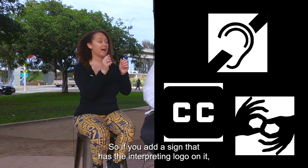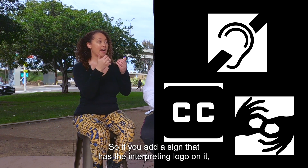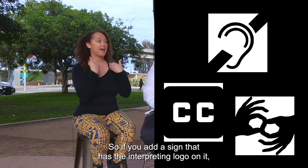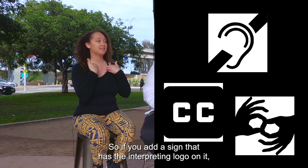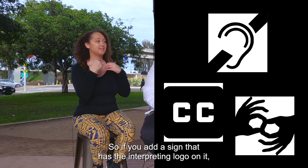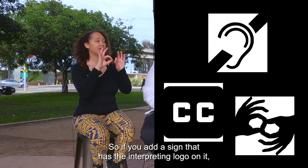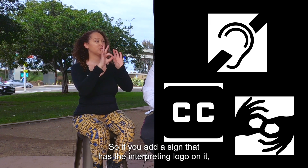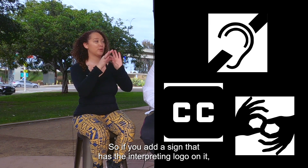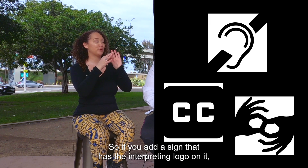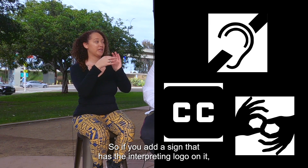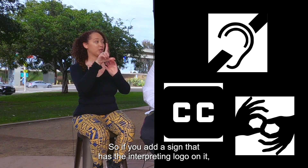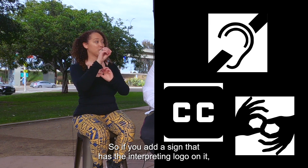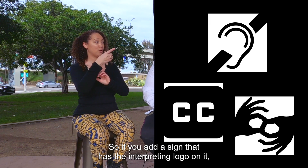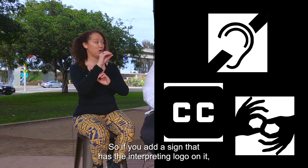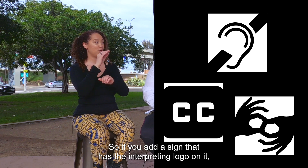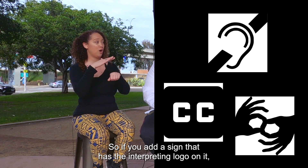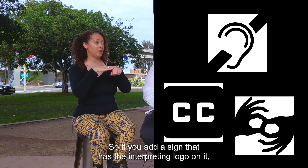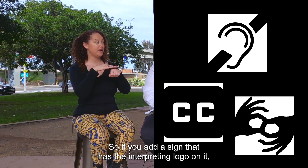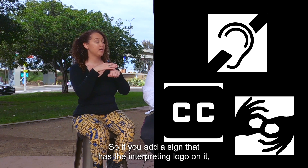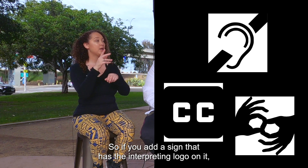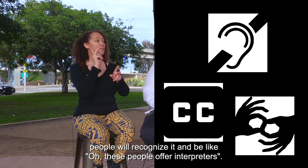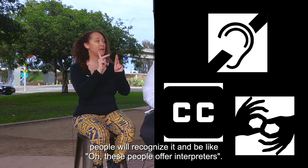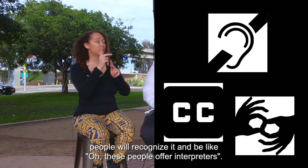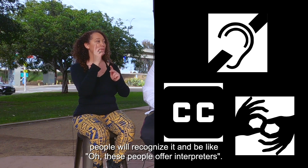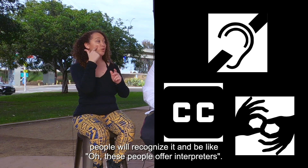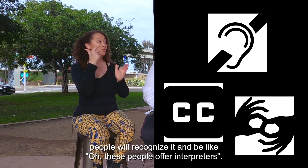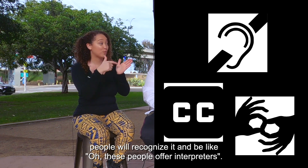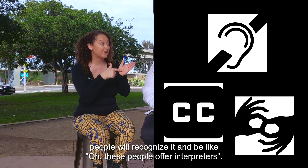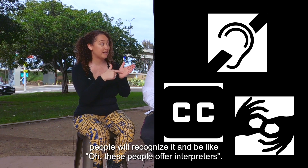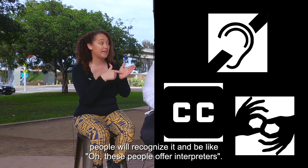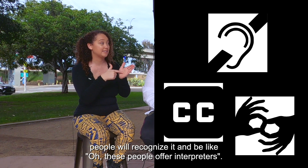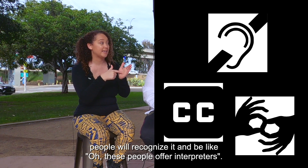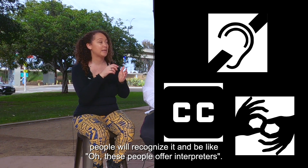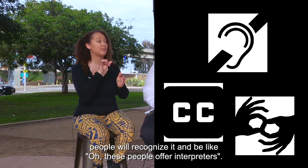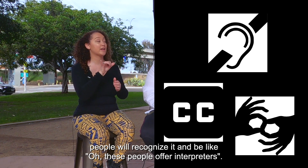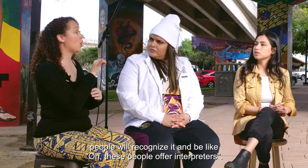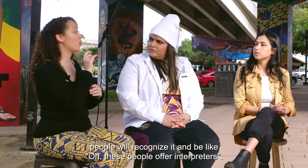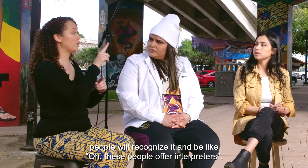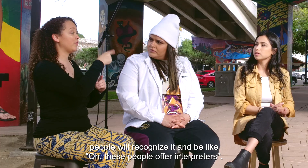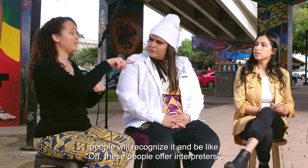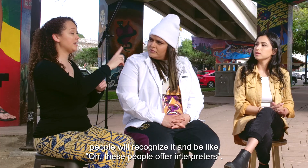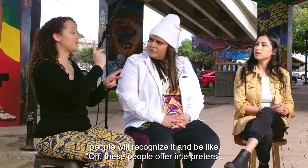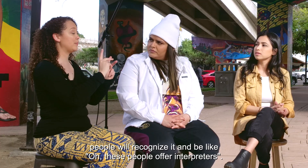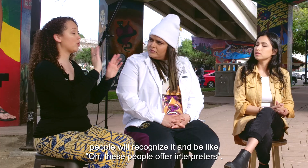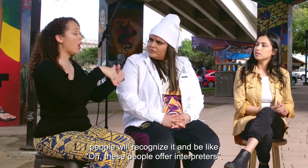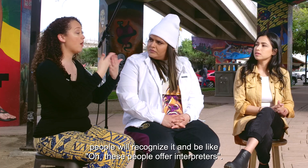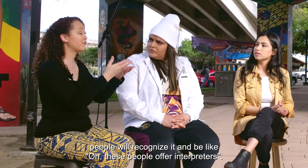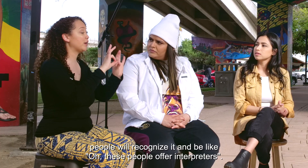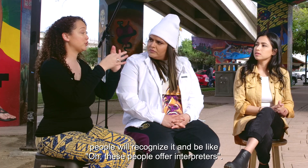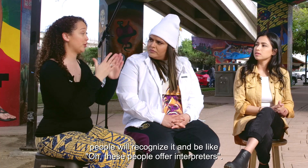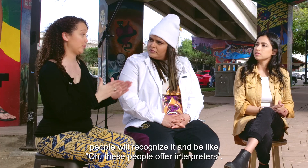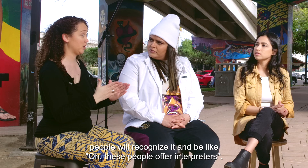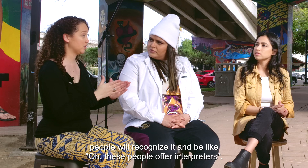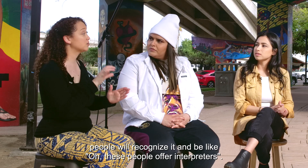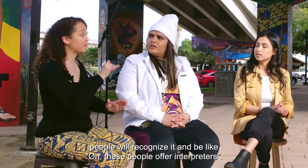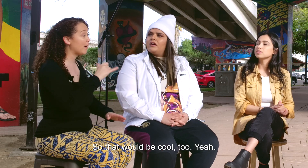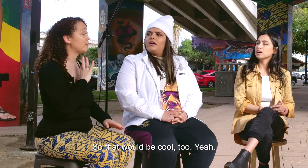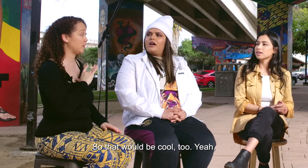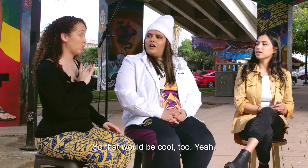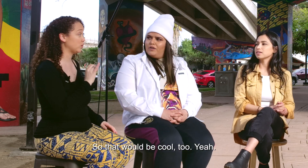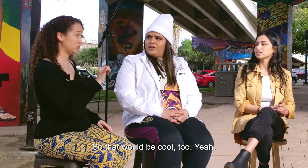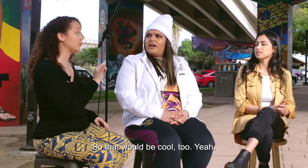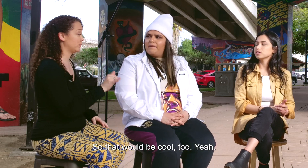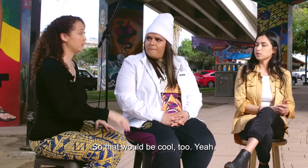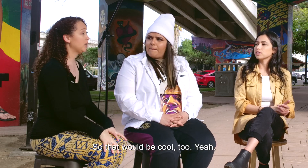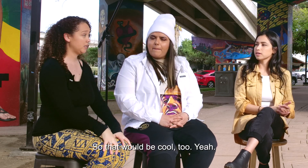sign that has the interpreting logo on it, people will recognize it and be like, oh, these people offer interpreters, so that